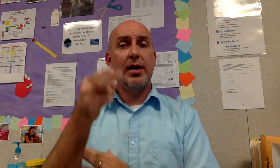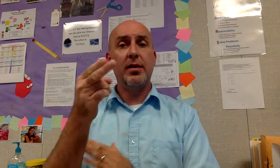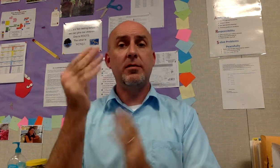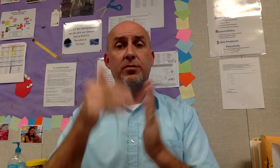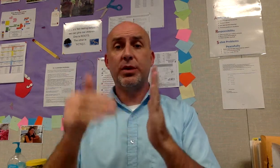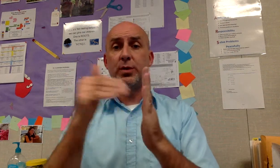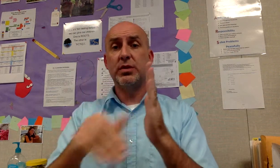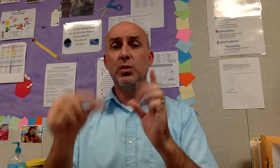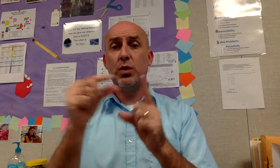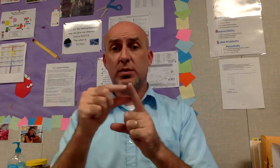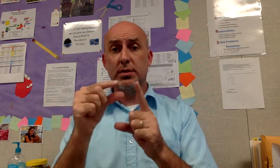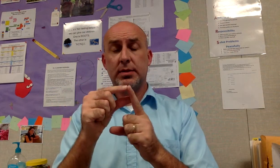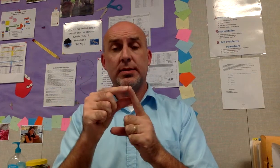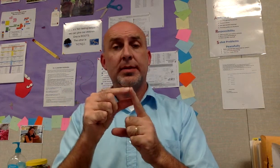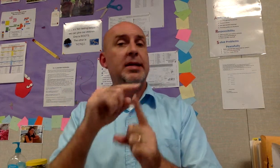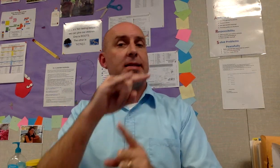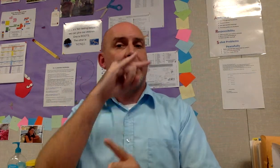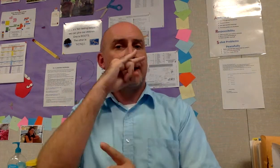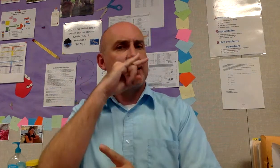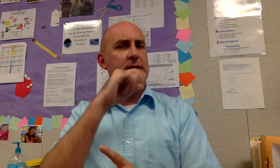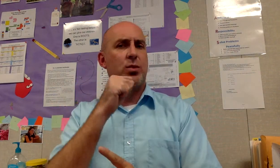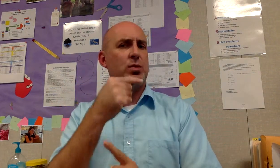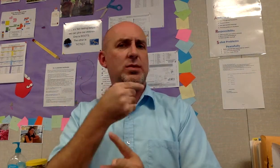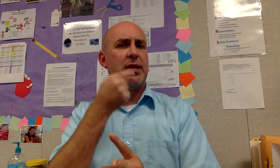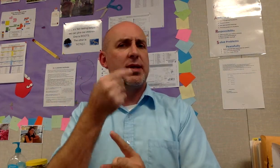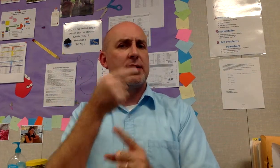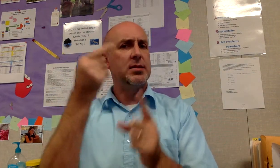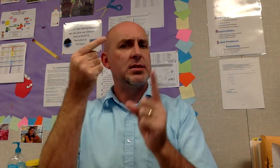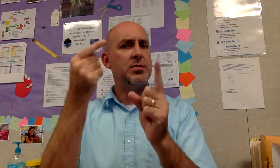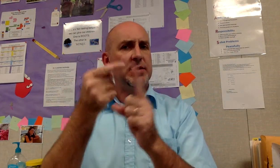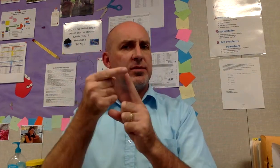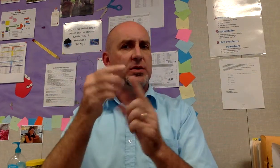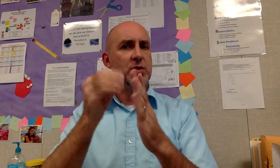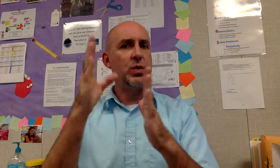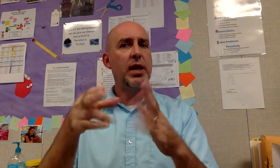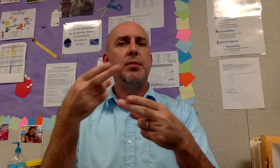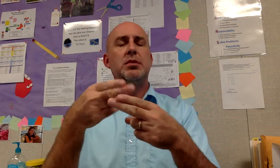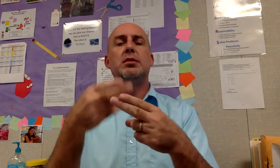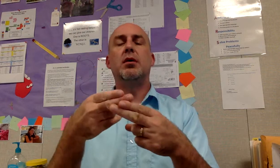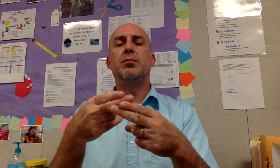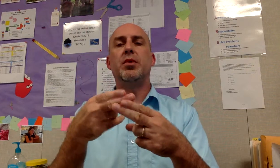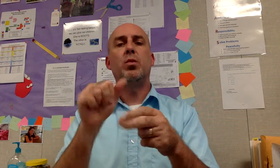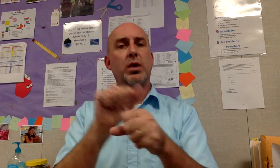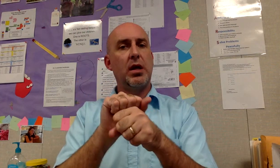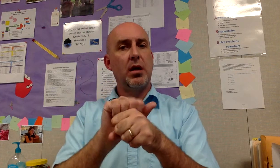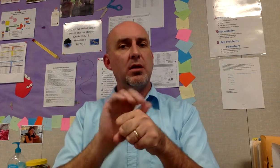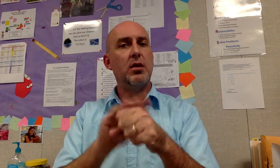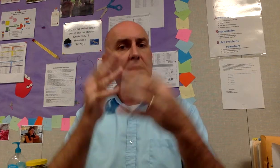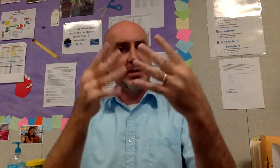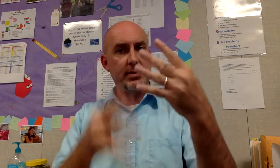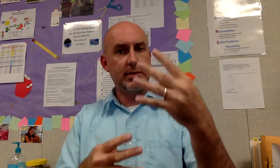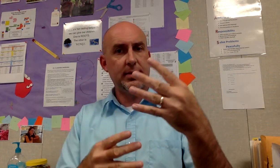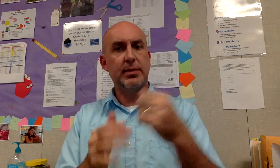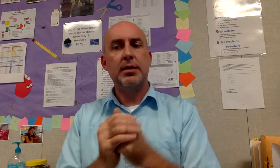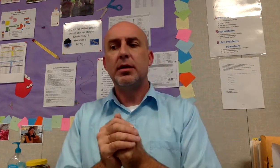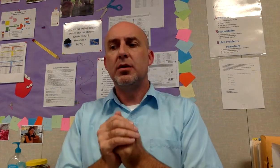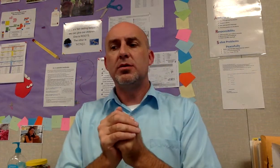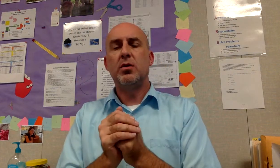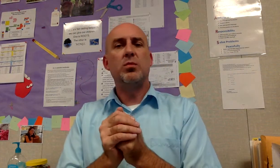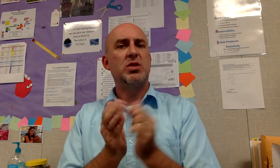high frequency words that kids, I won't say specific student names, they're working on their lists. So I'm just going